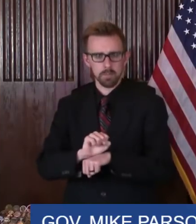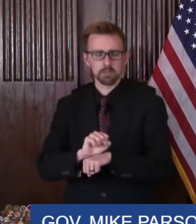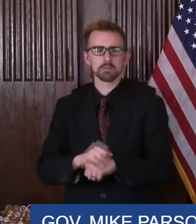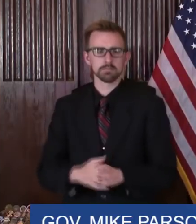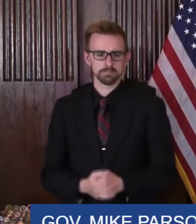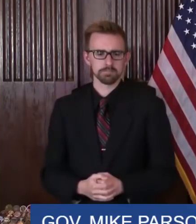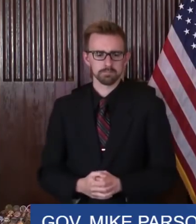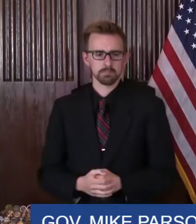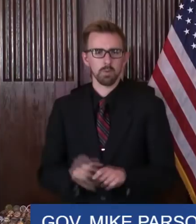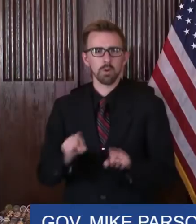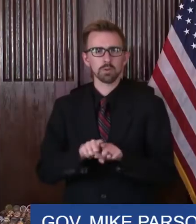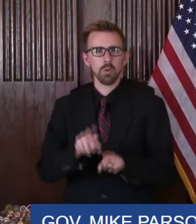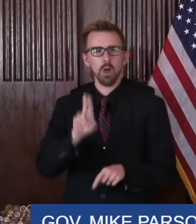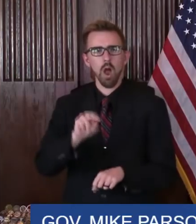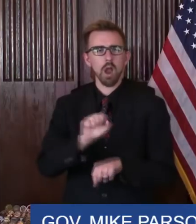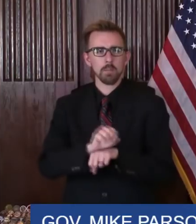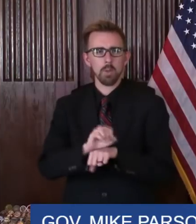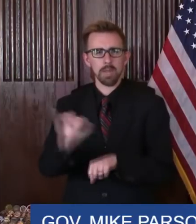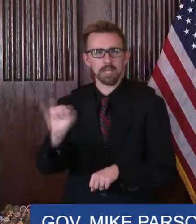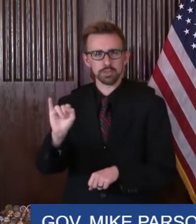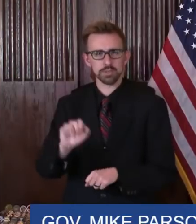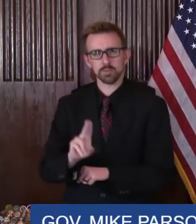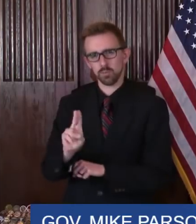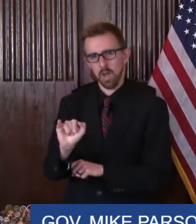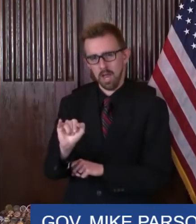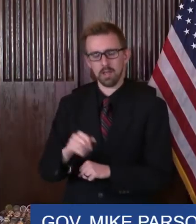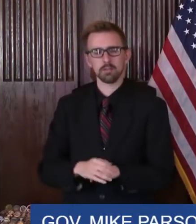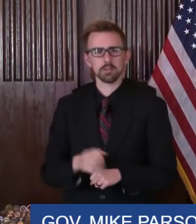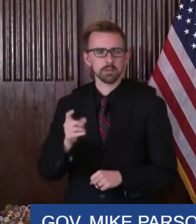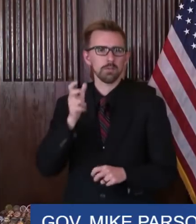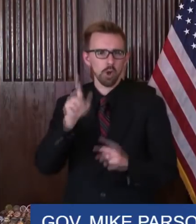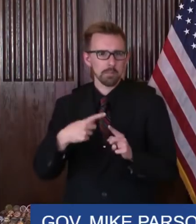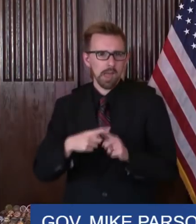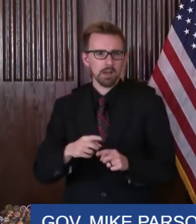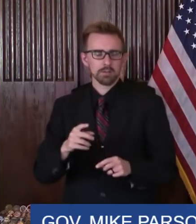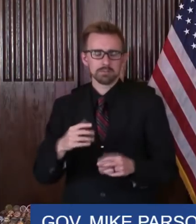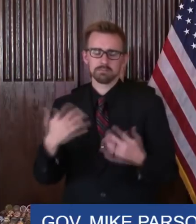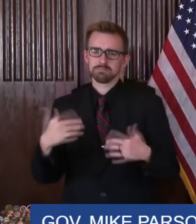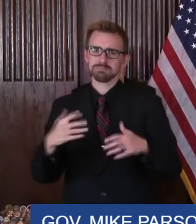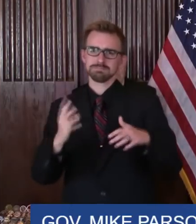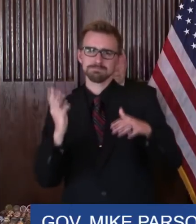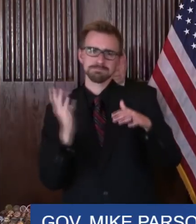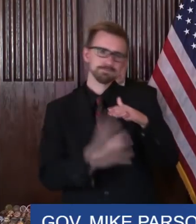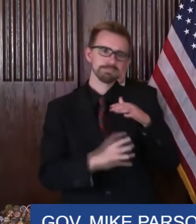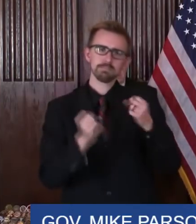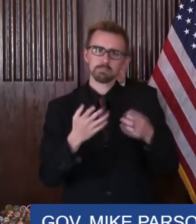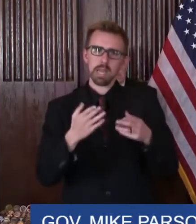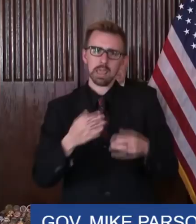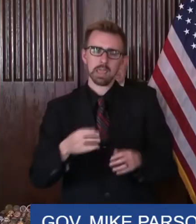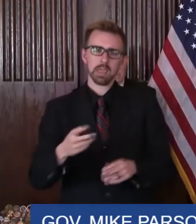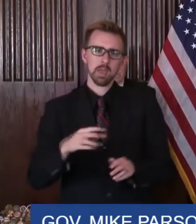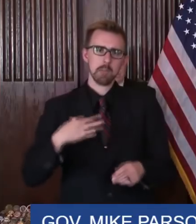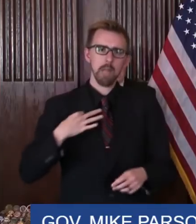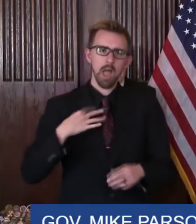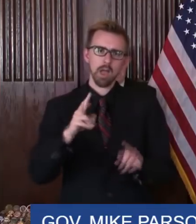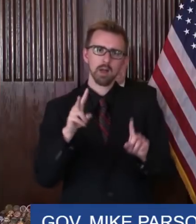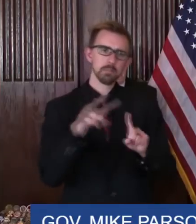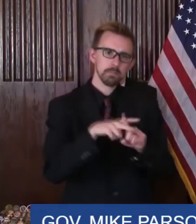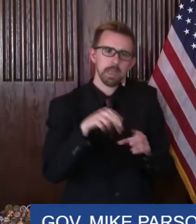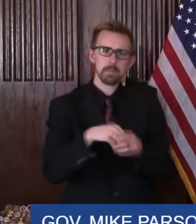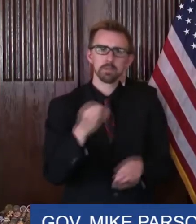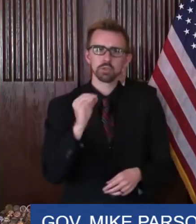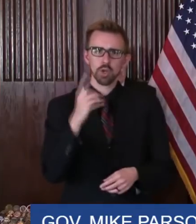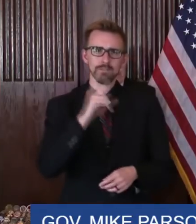the unemployment insurance program. You've already heard about the historic and unprecedented volumes of claims filed in Missouri, and it's